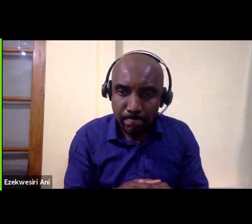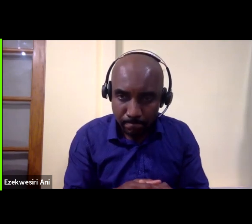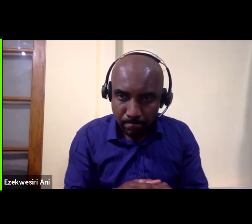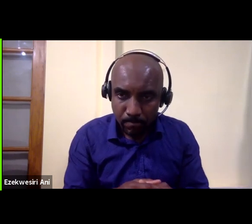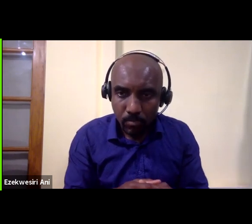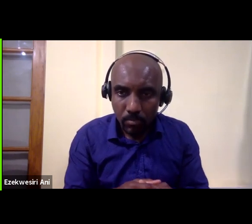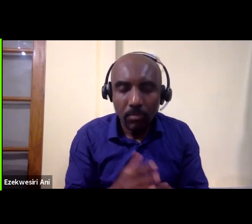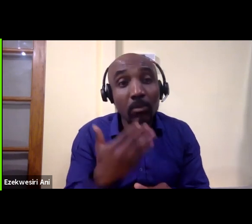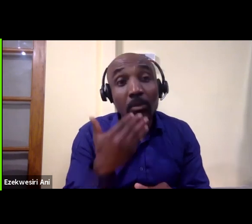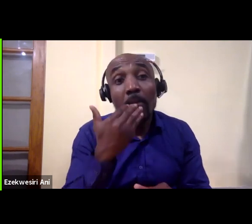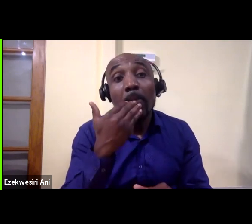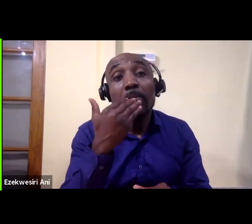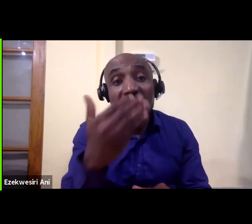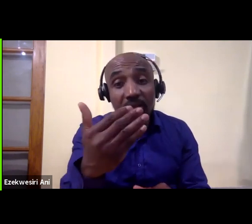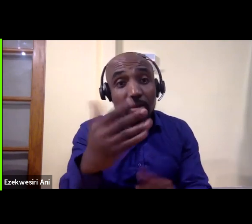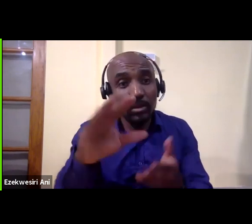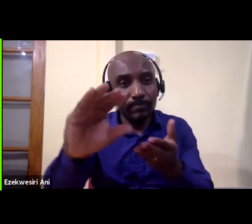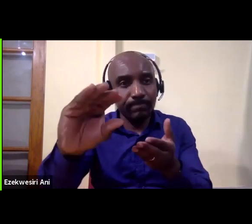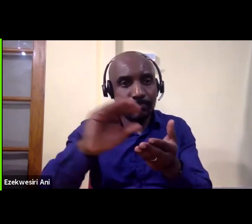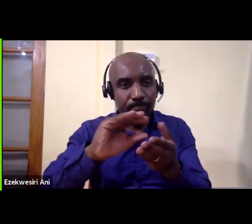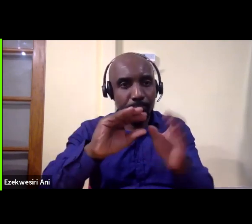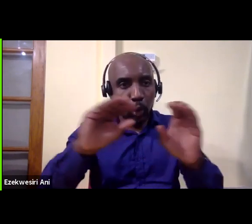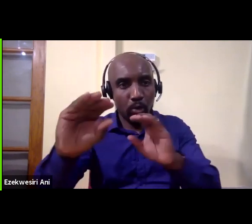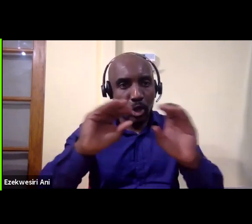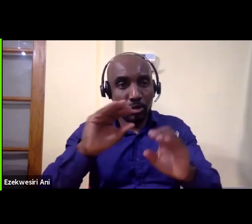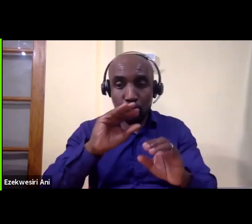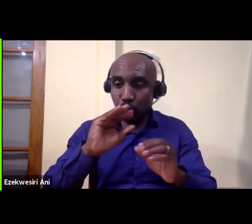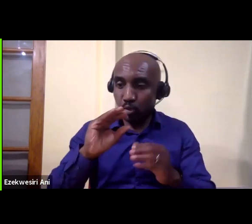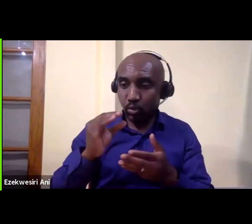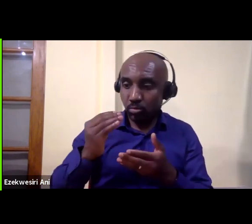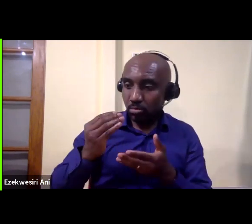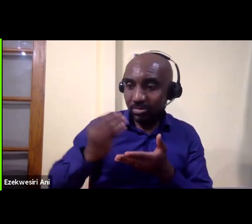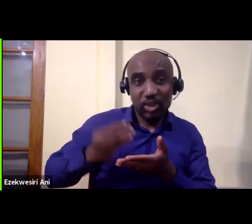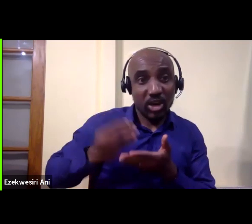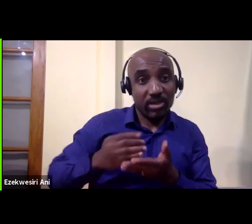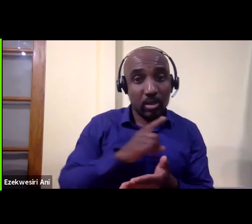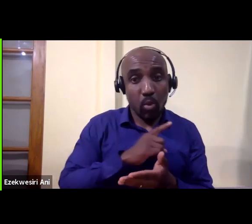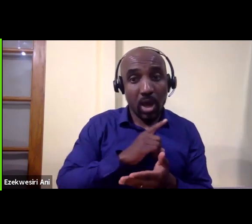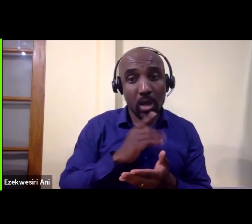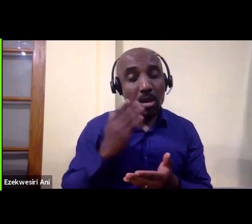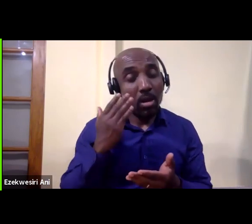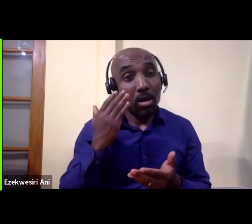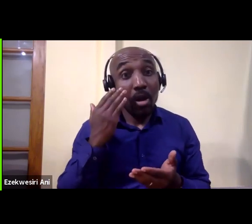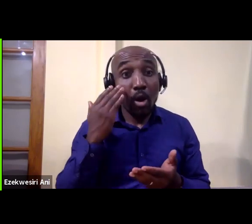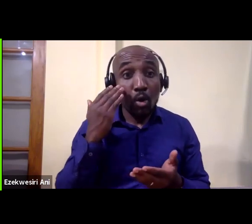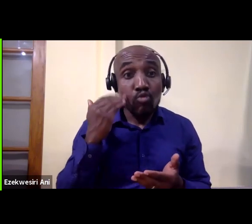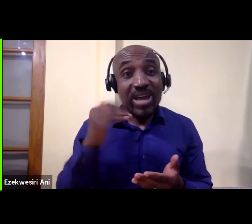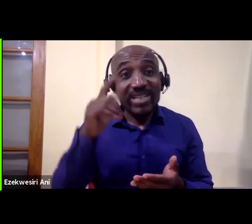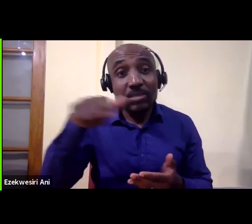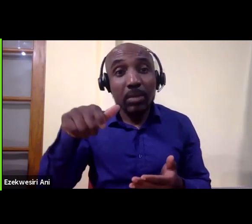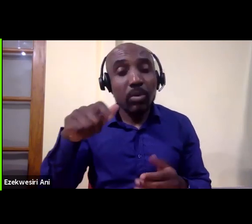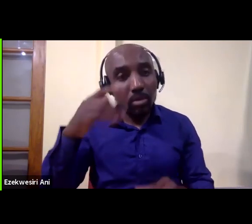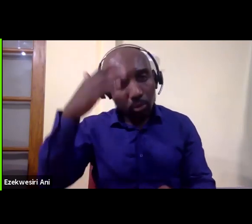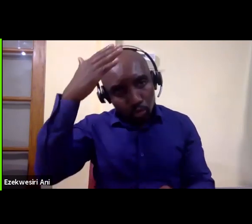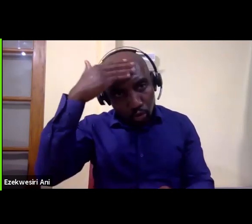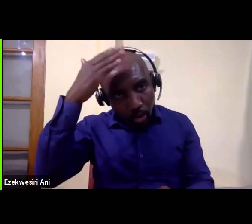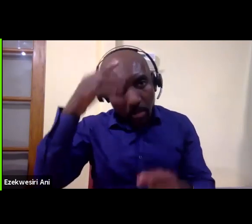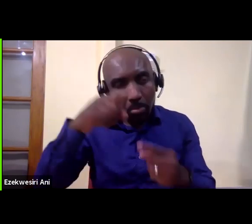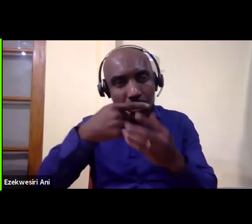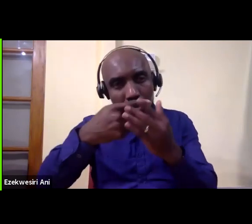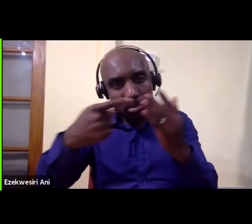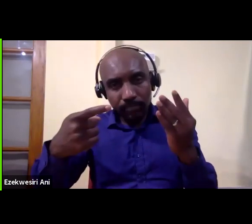a donation to Stand Up to Racism, because racists have rich people like Donald Trump and others that fund